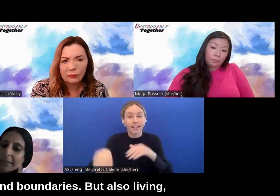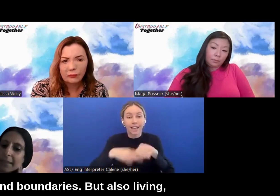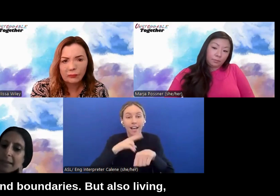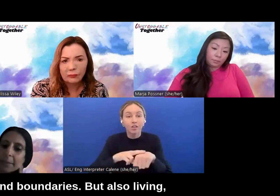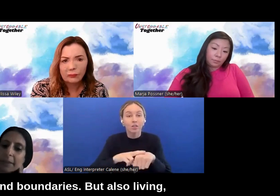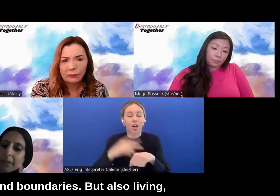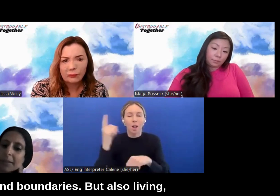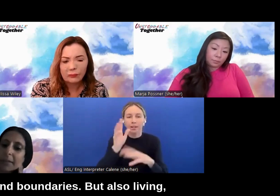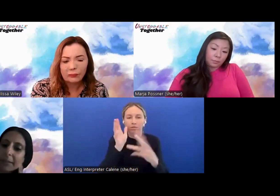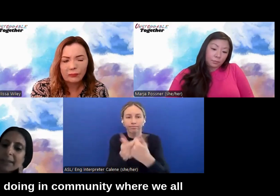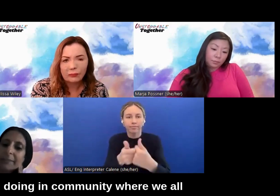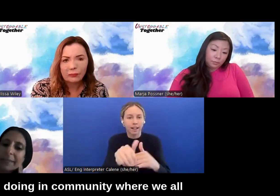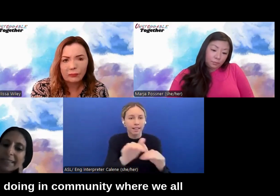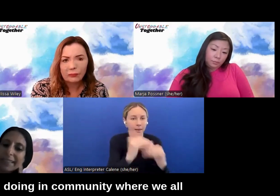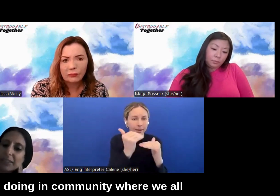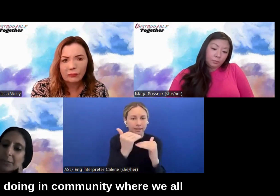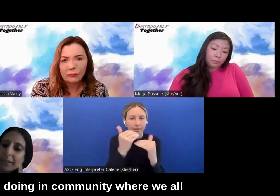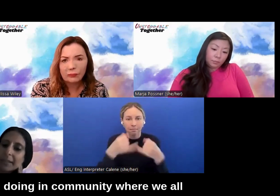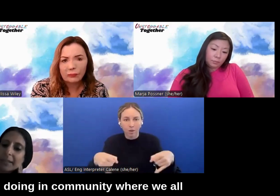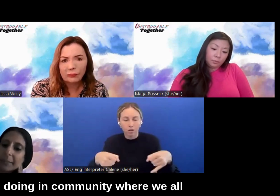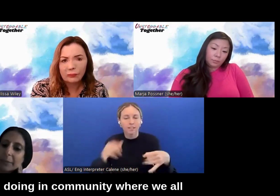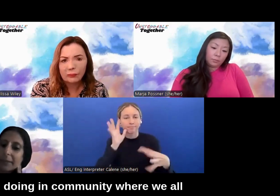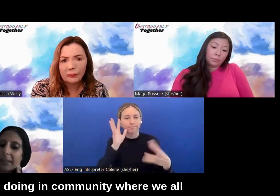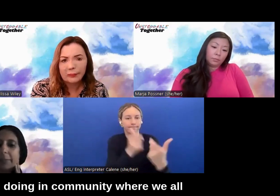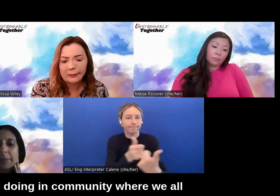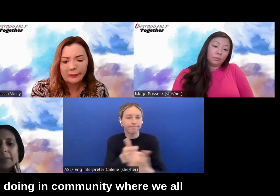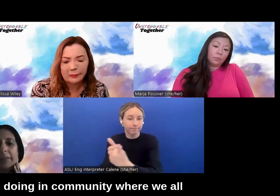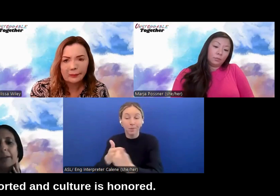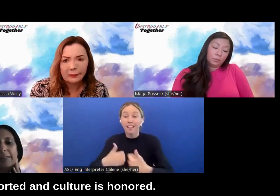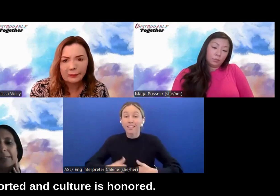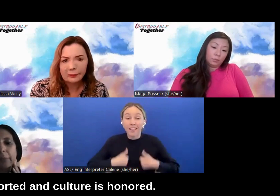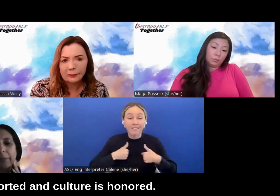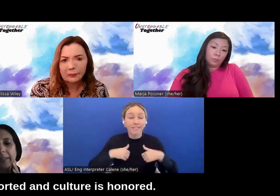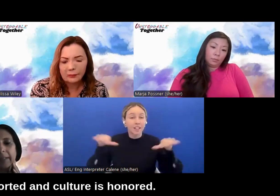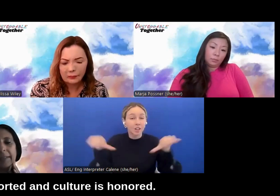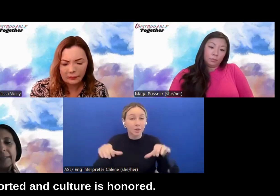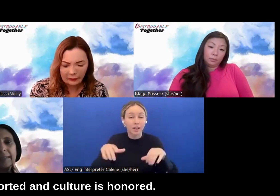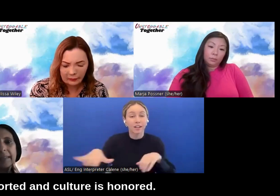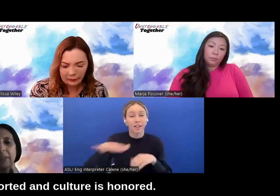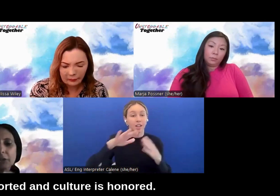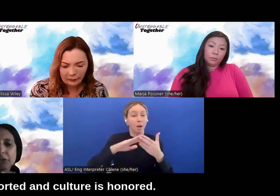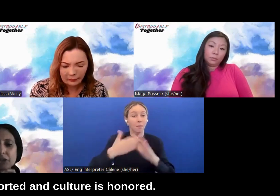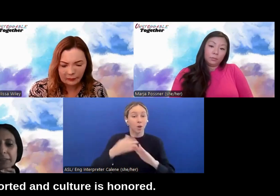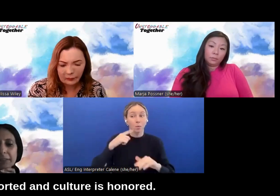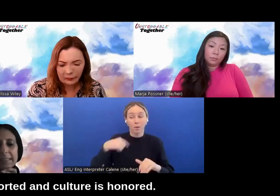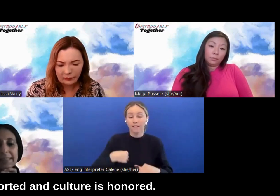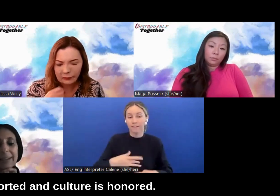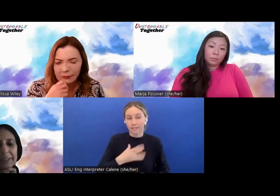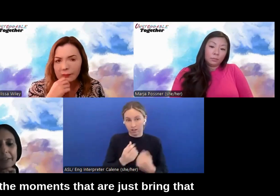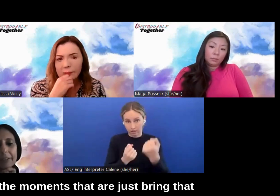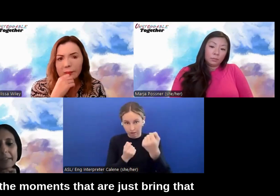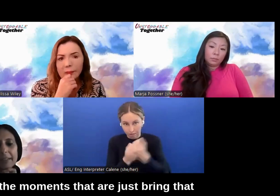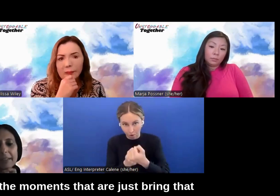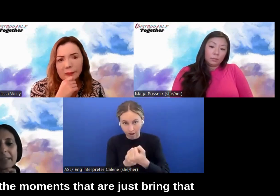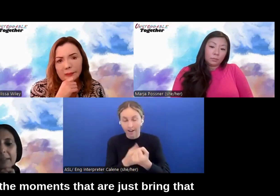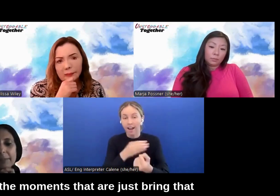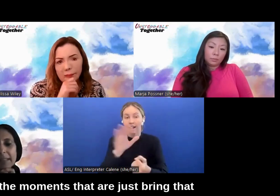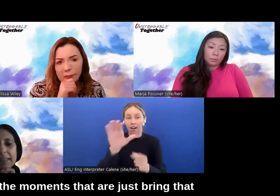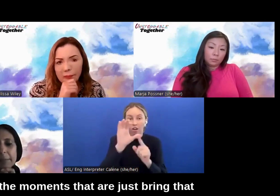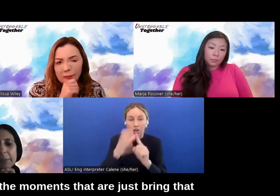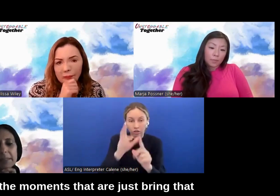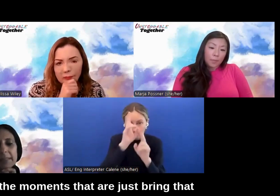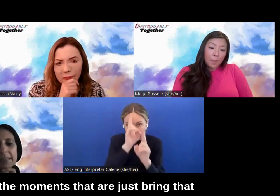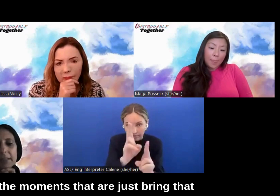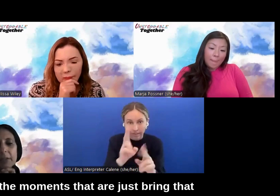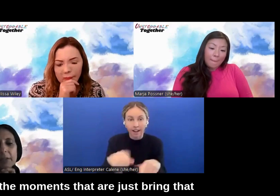boundaries, but also living, being, and doing in community where we are all supported and culture is honored, and finding